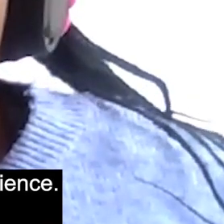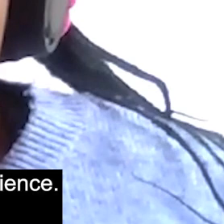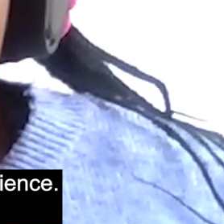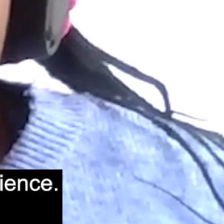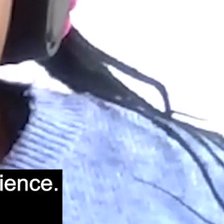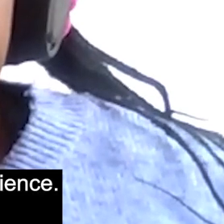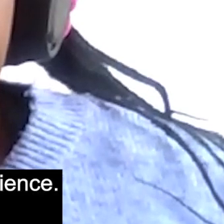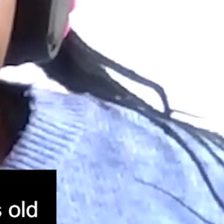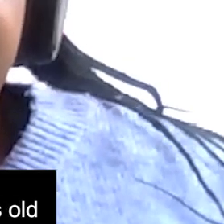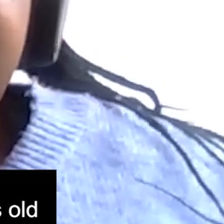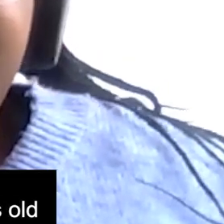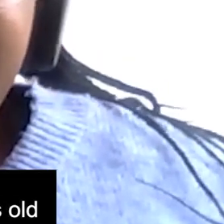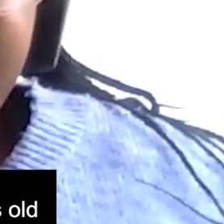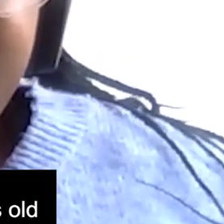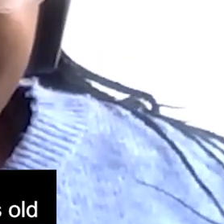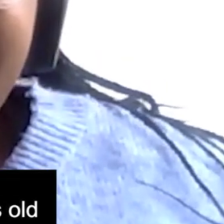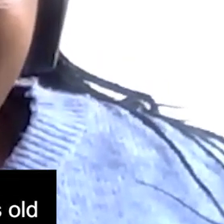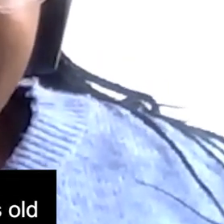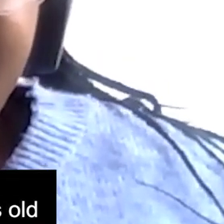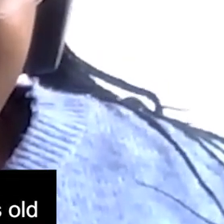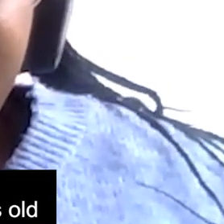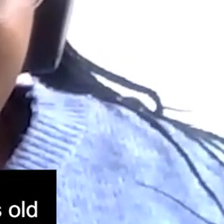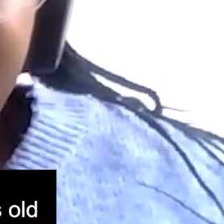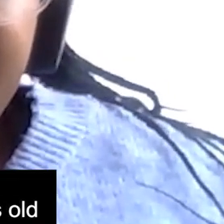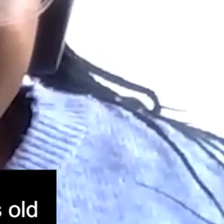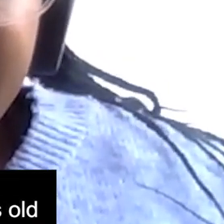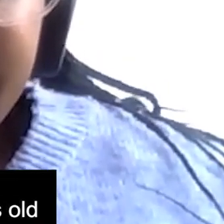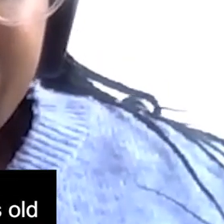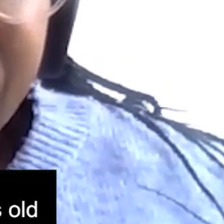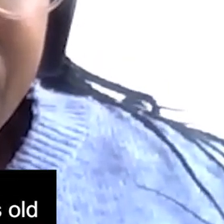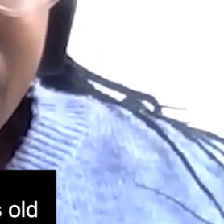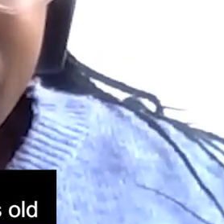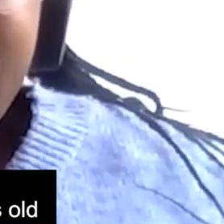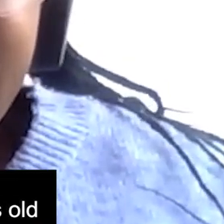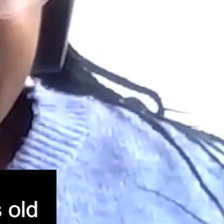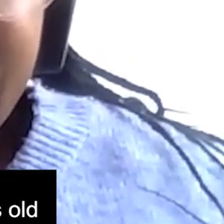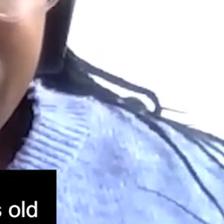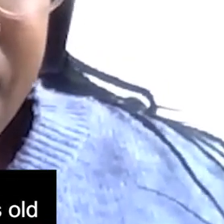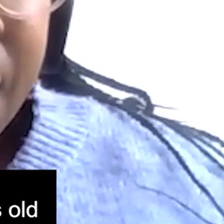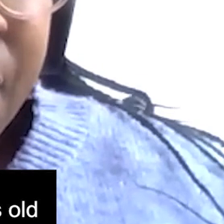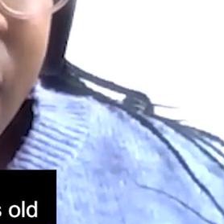I was privileged to get to go to university.